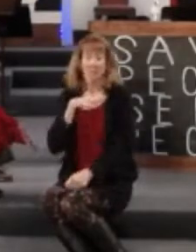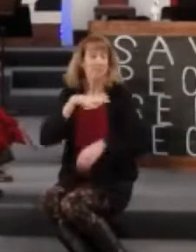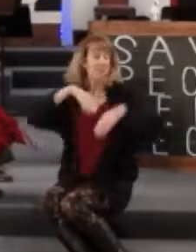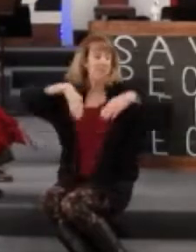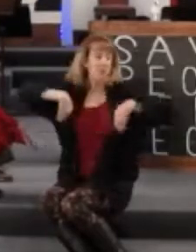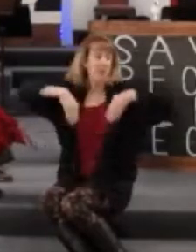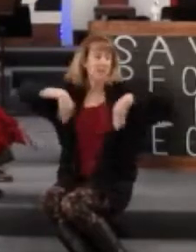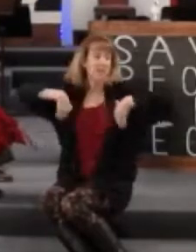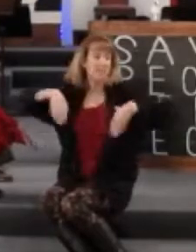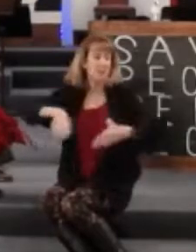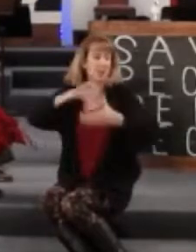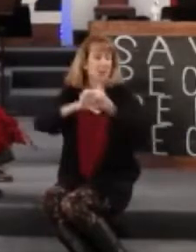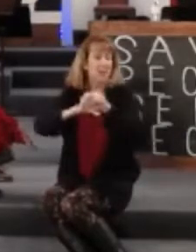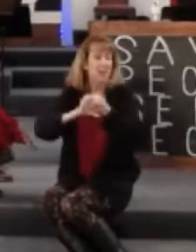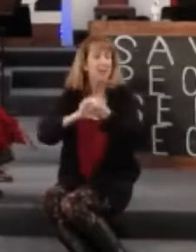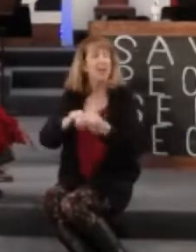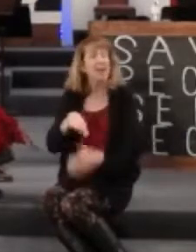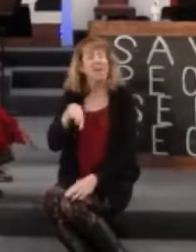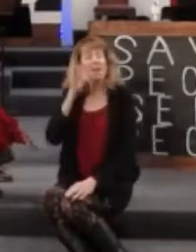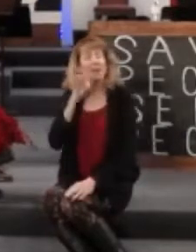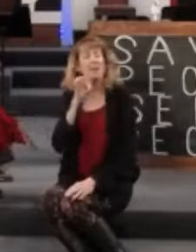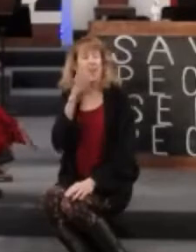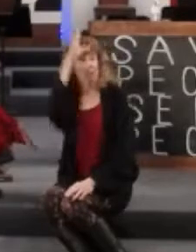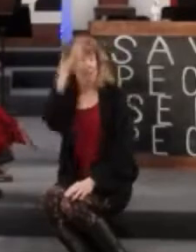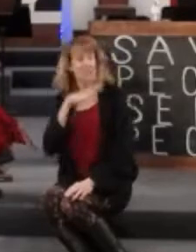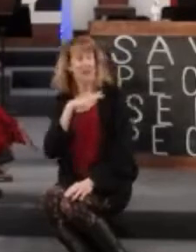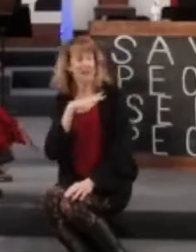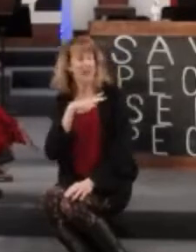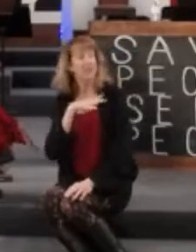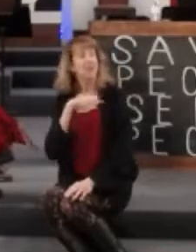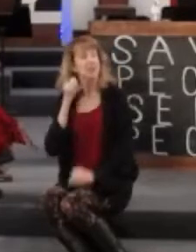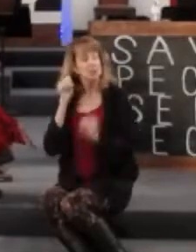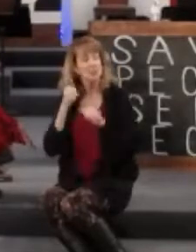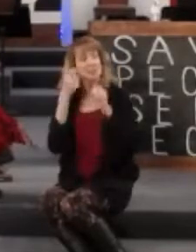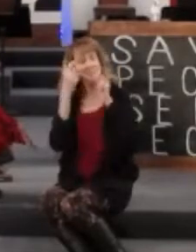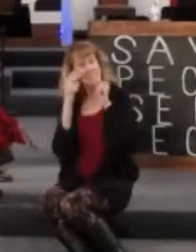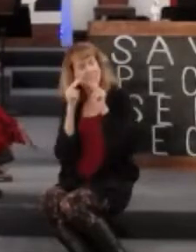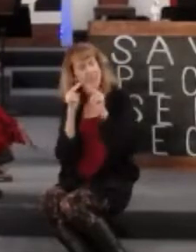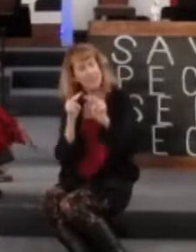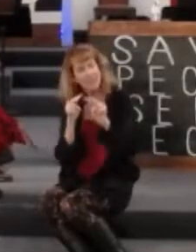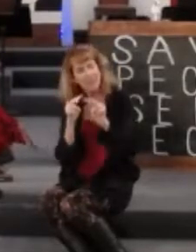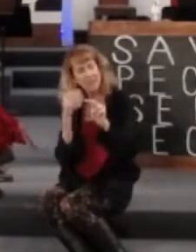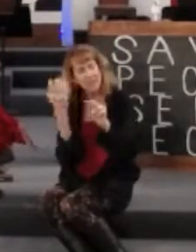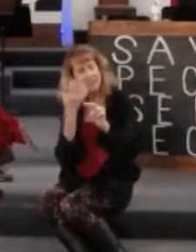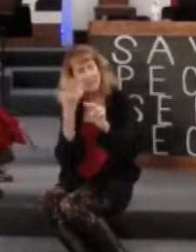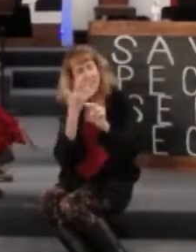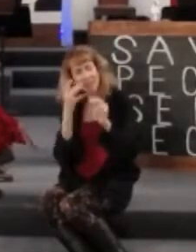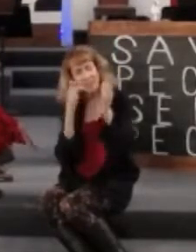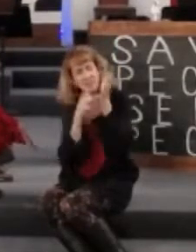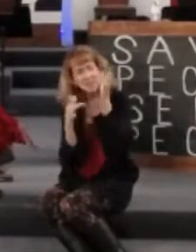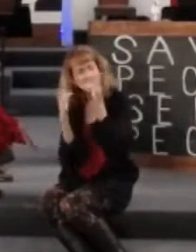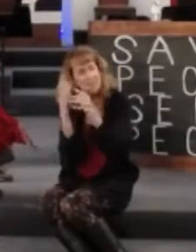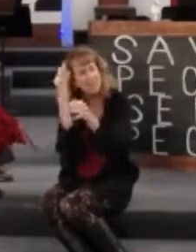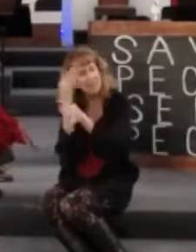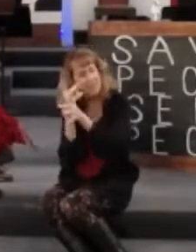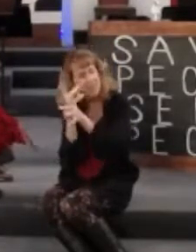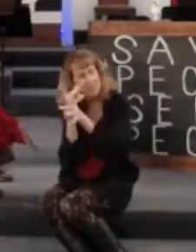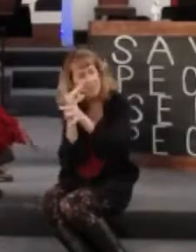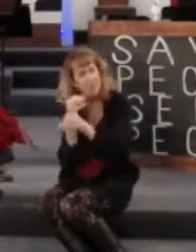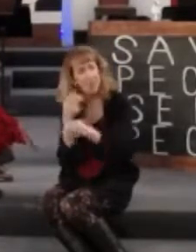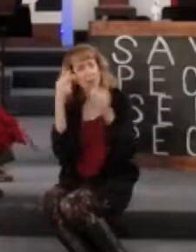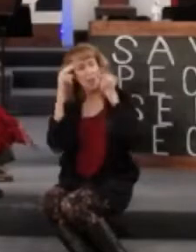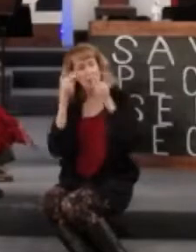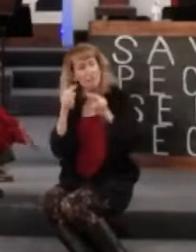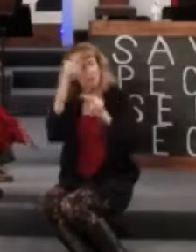I want to encourage you to find a man that you can see this way, the way Jesus is. Seek someone that you